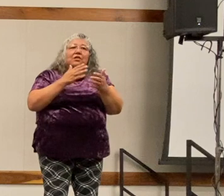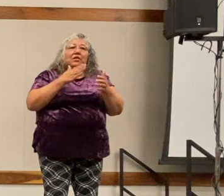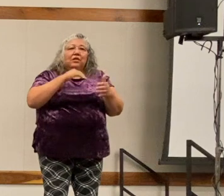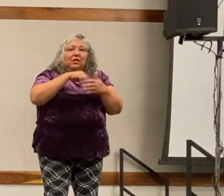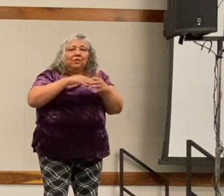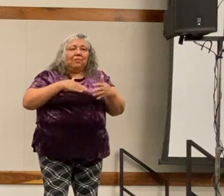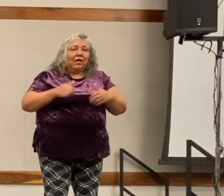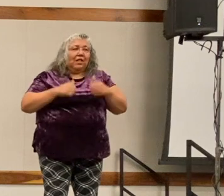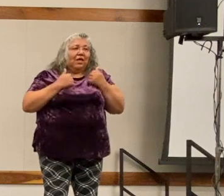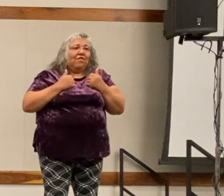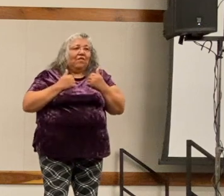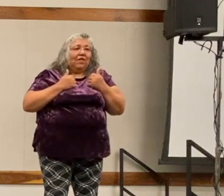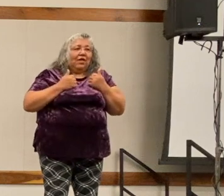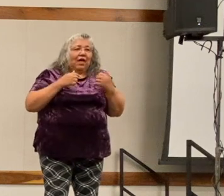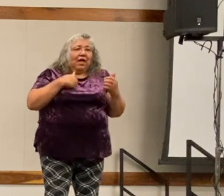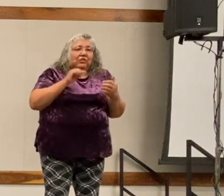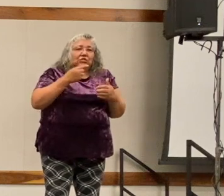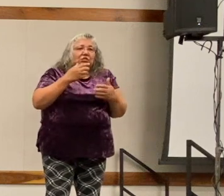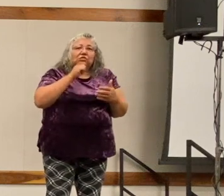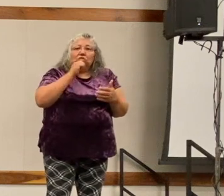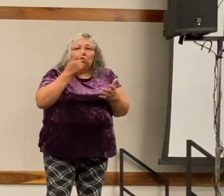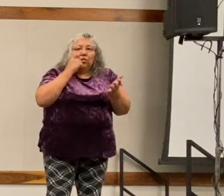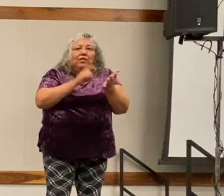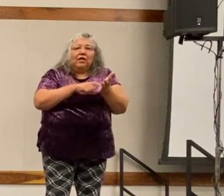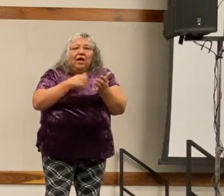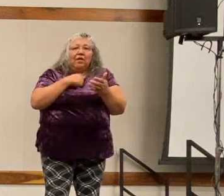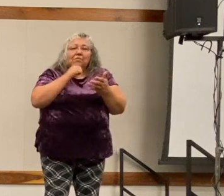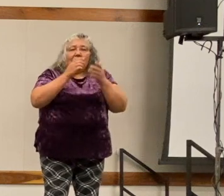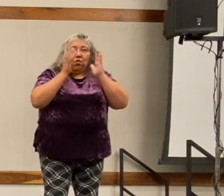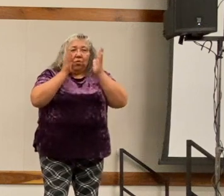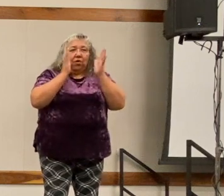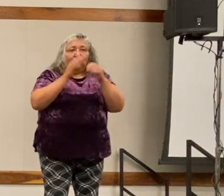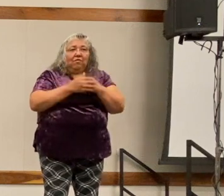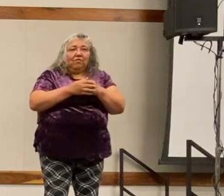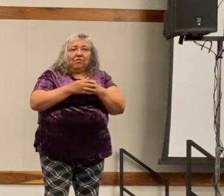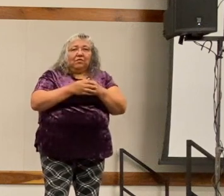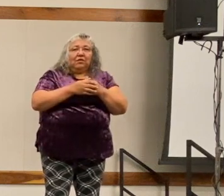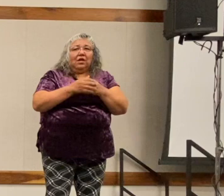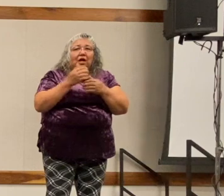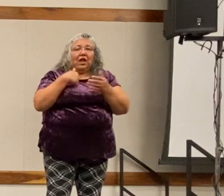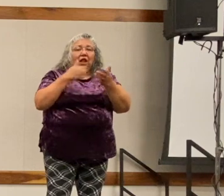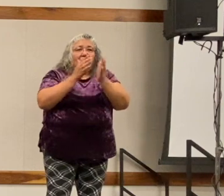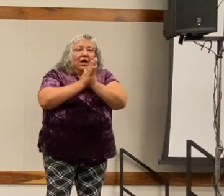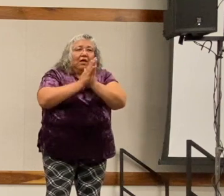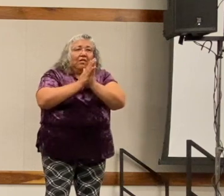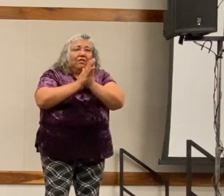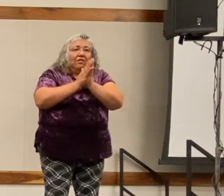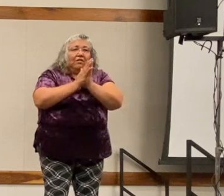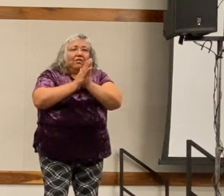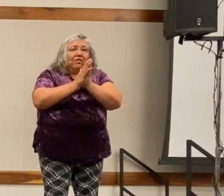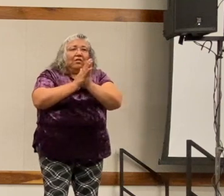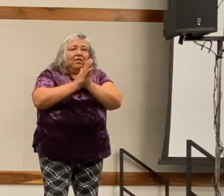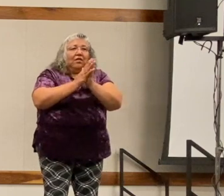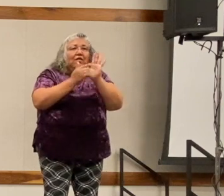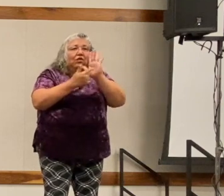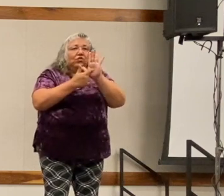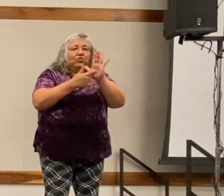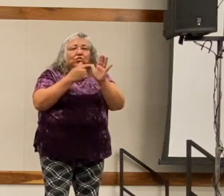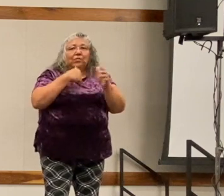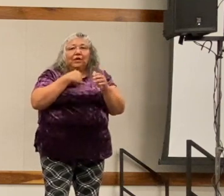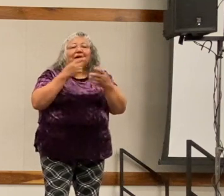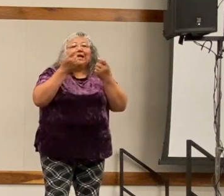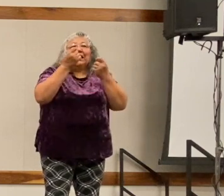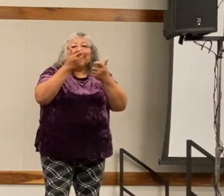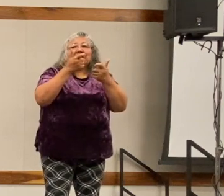that I just don't realize or I'm not aware of. And I asked that you would point them out to me. Will you show that to me? And